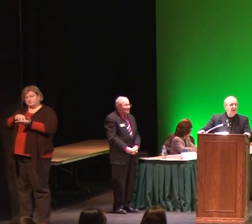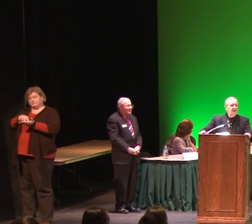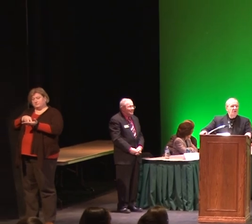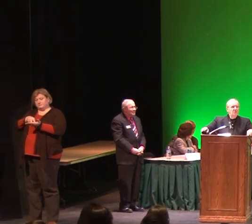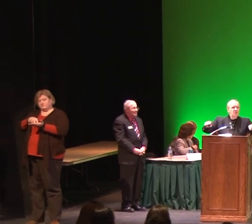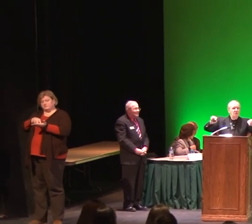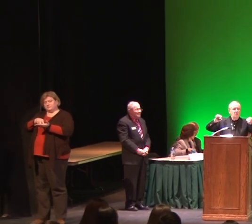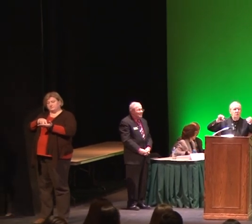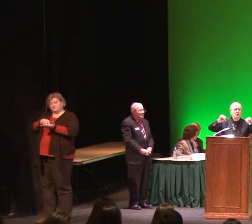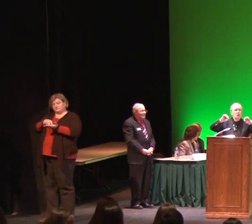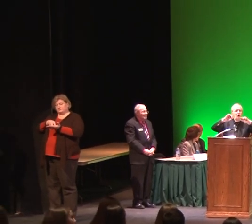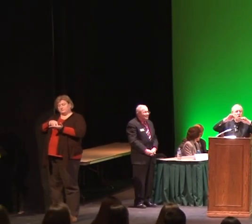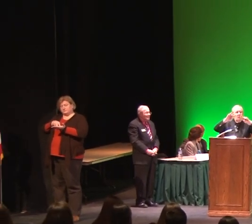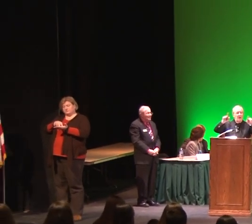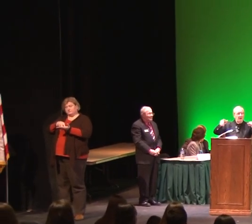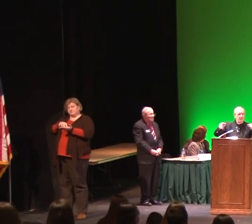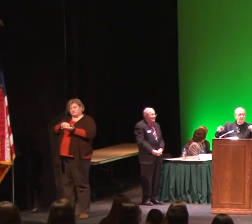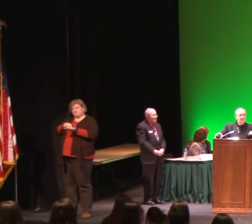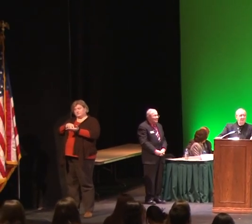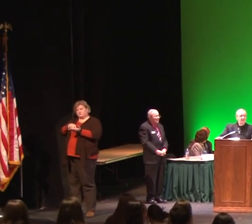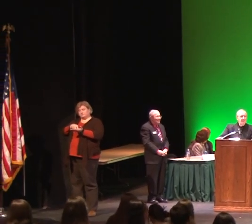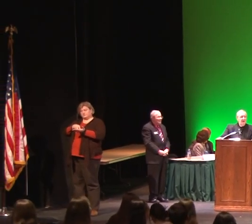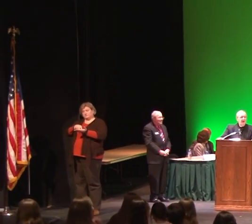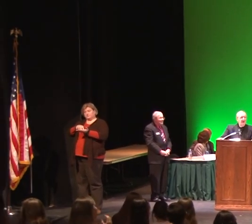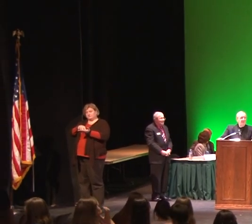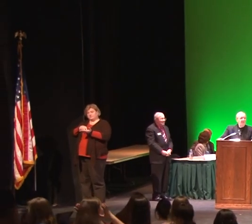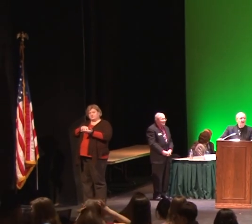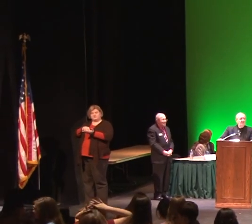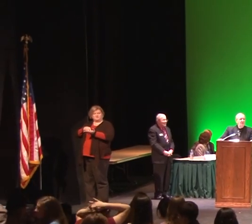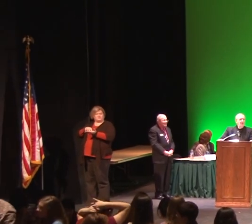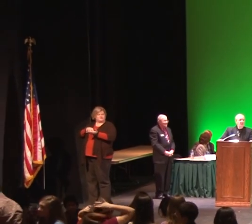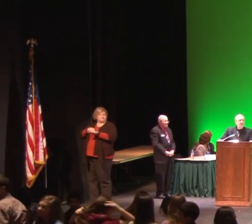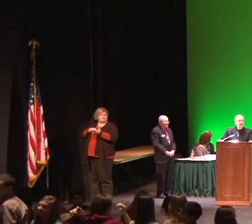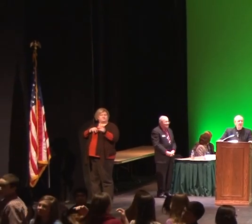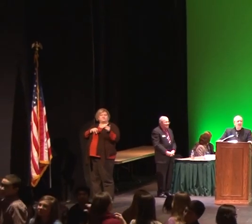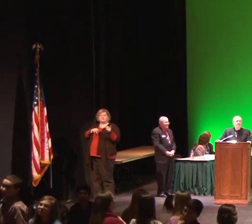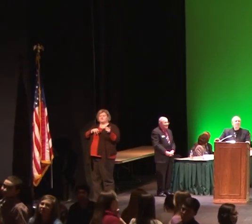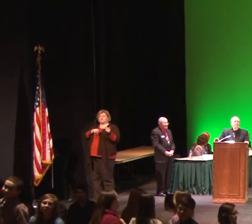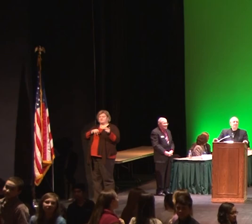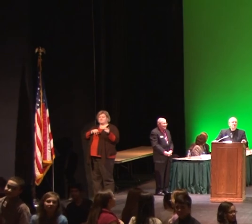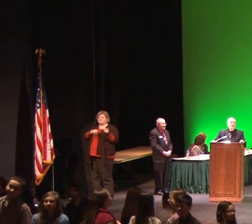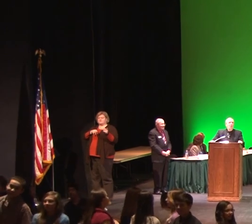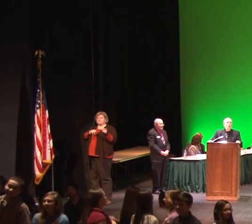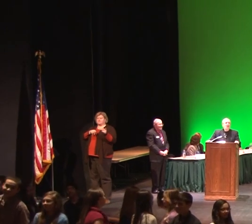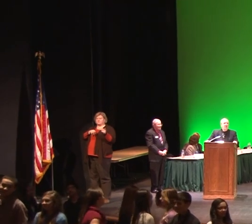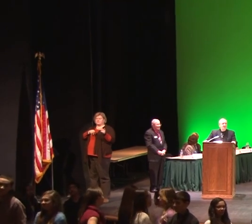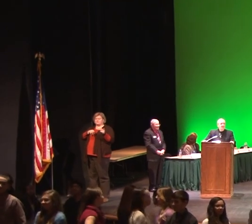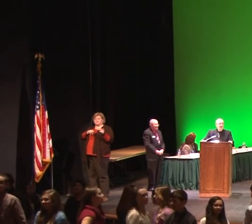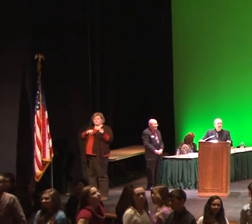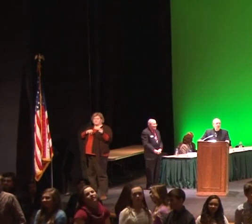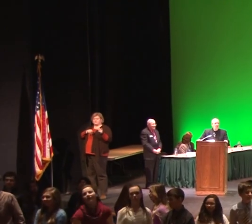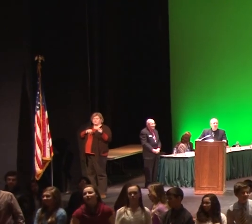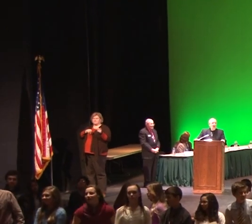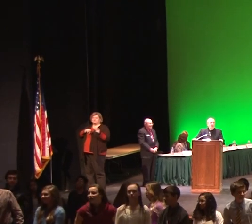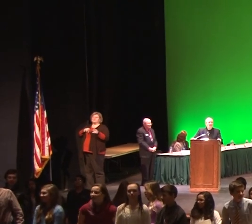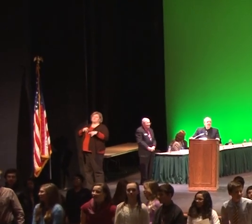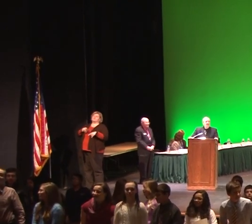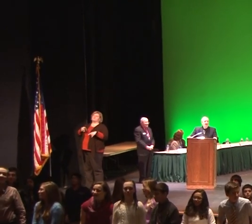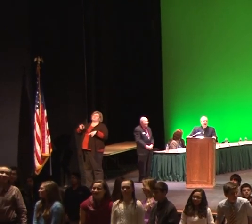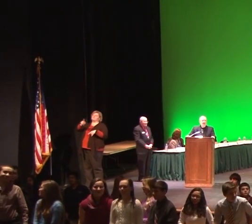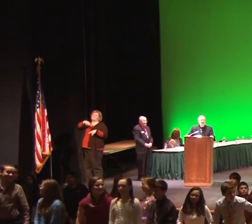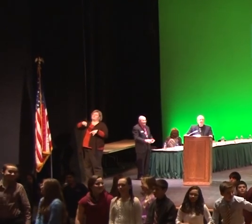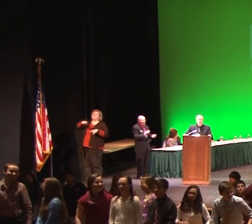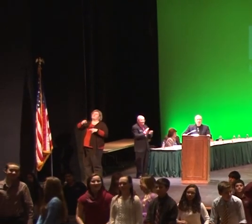and I'd like you to turn around and face your supporters, your